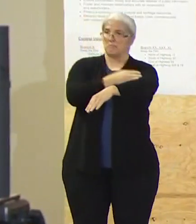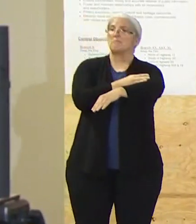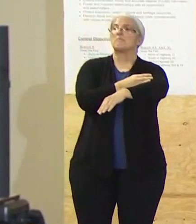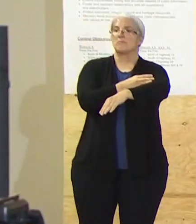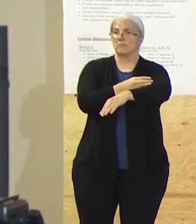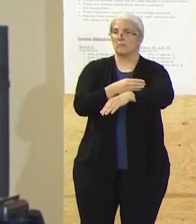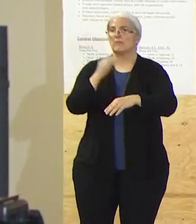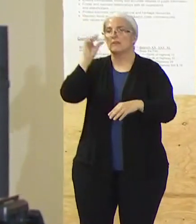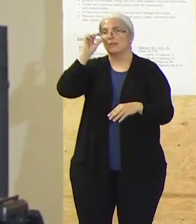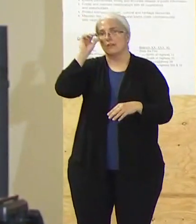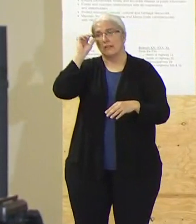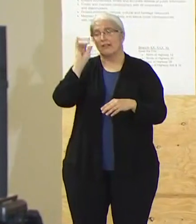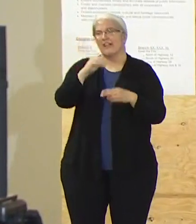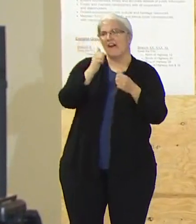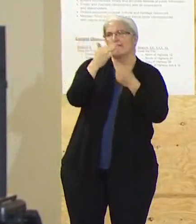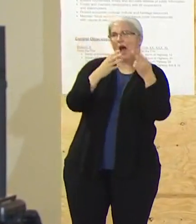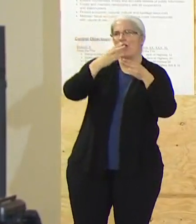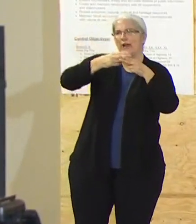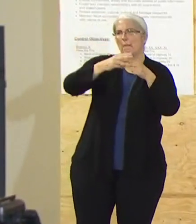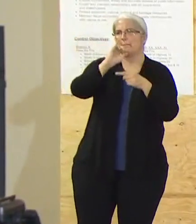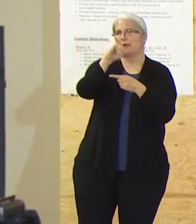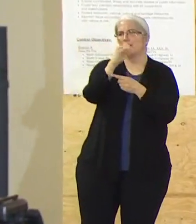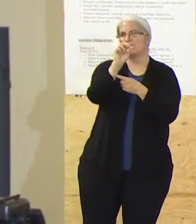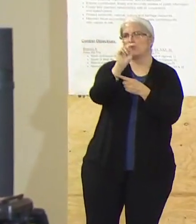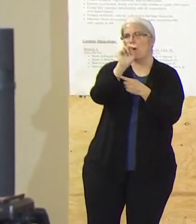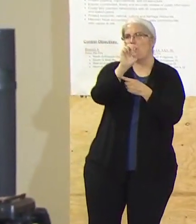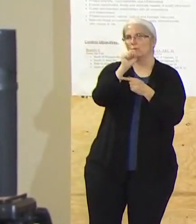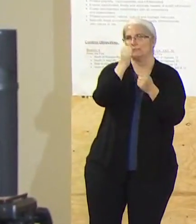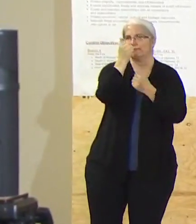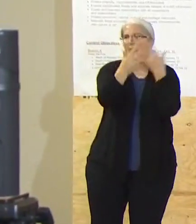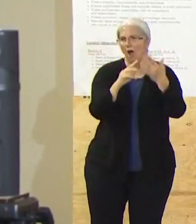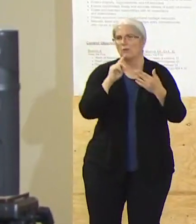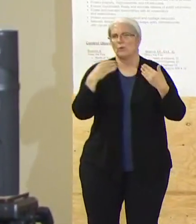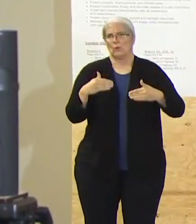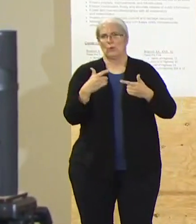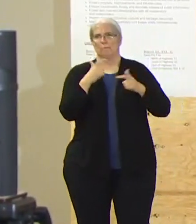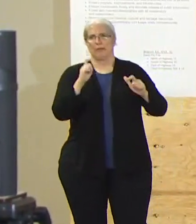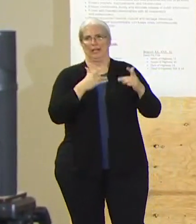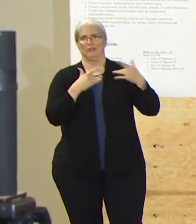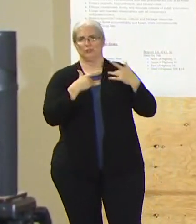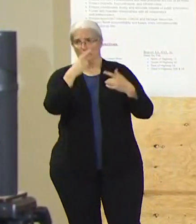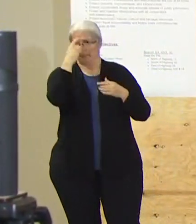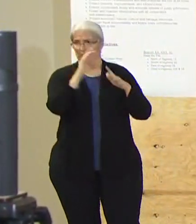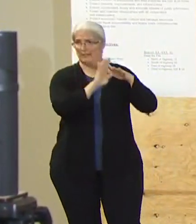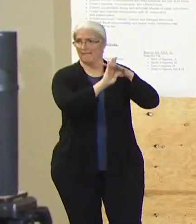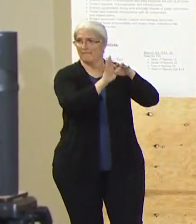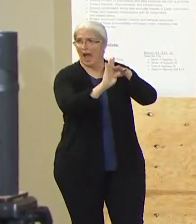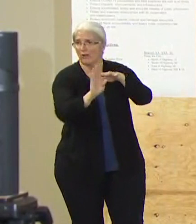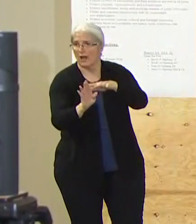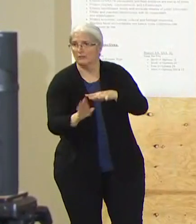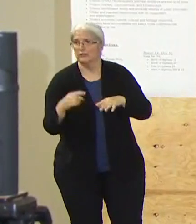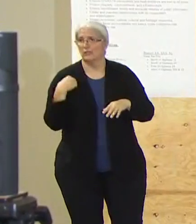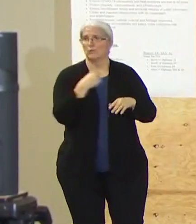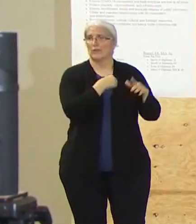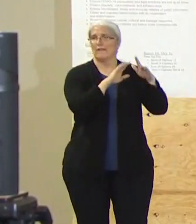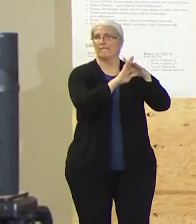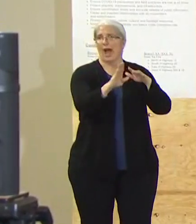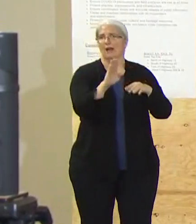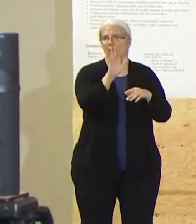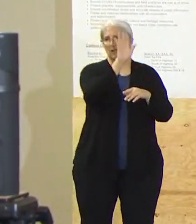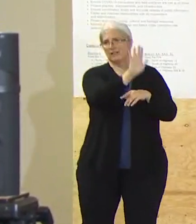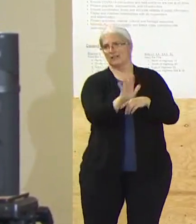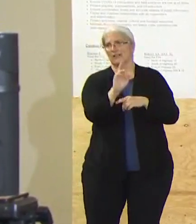Fire, which generated a lot of concern, consternation because of the evacuations around Nevada City and Grass